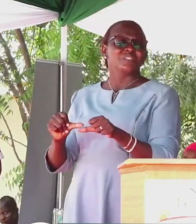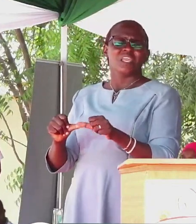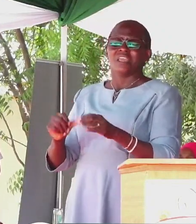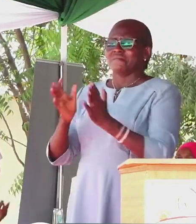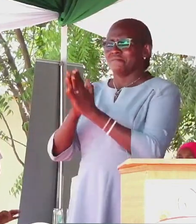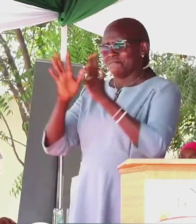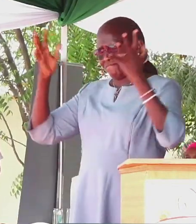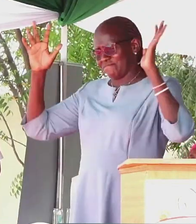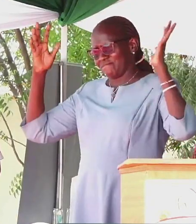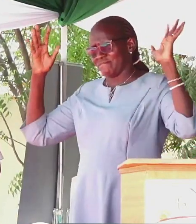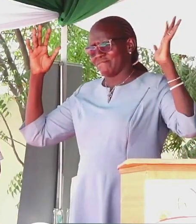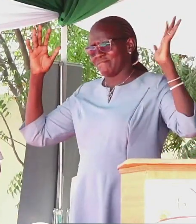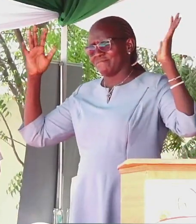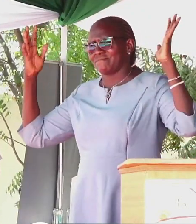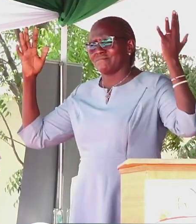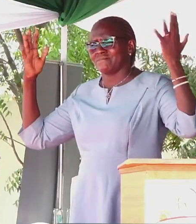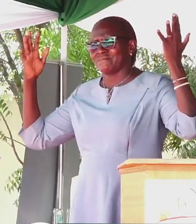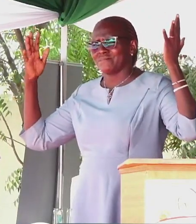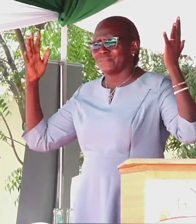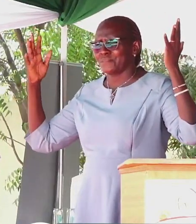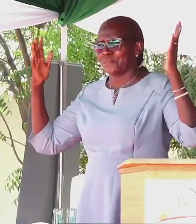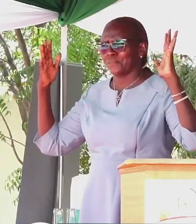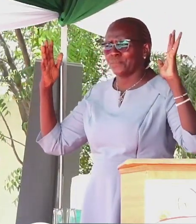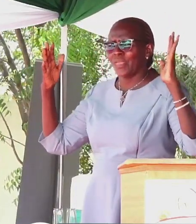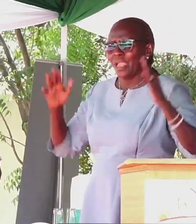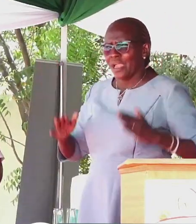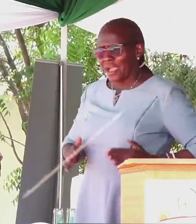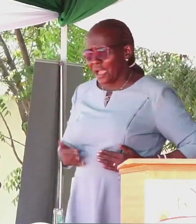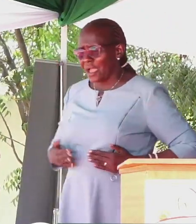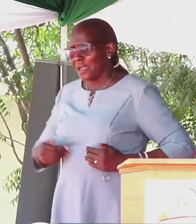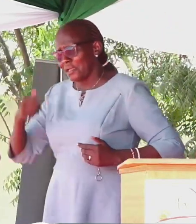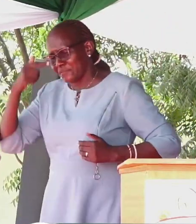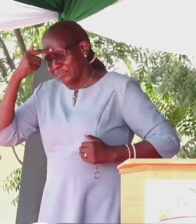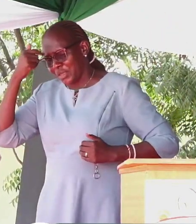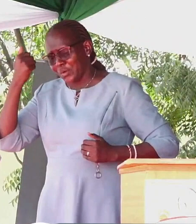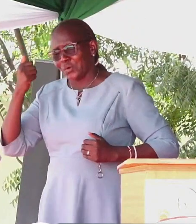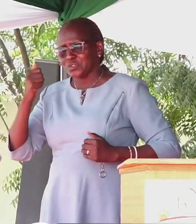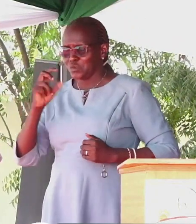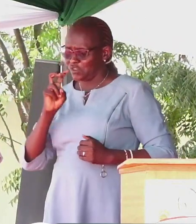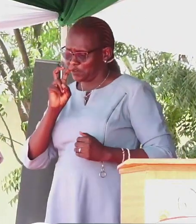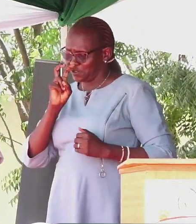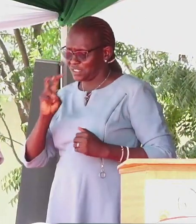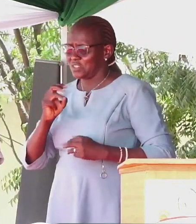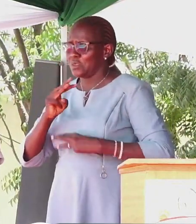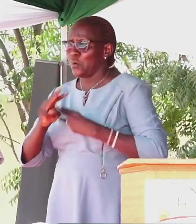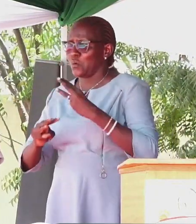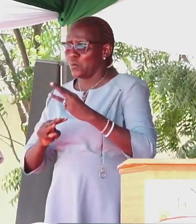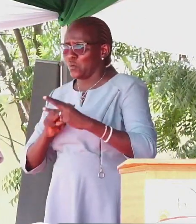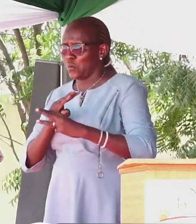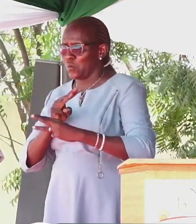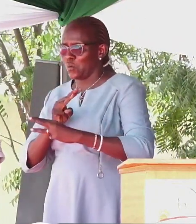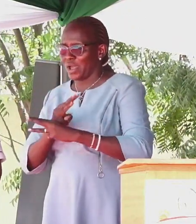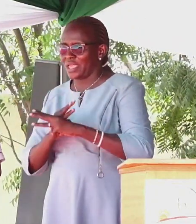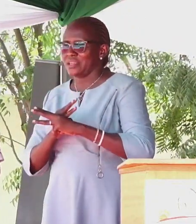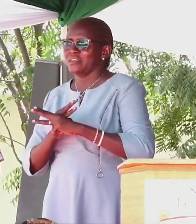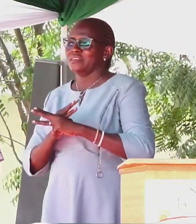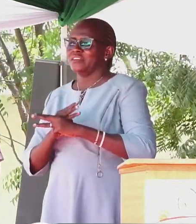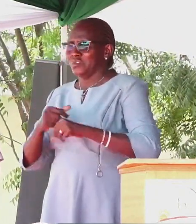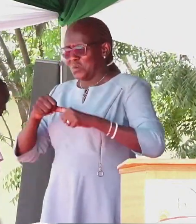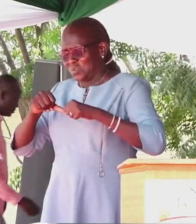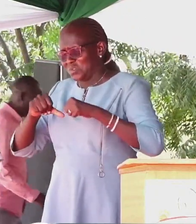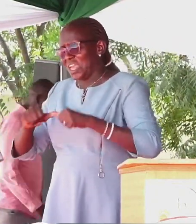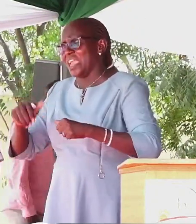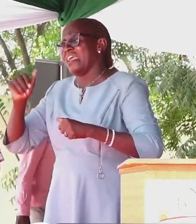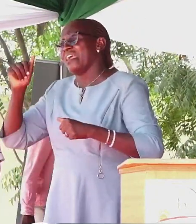Clap for that. So we are so happy because we realize that the world is going to the AI. We have